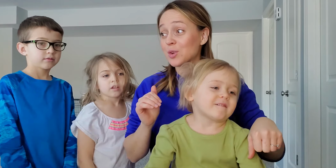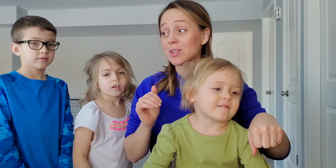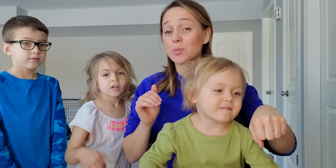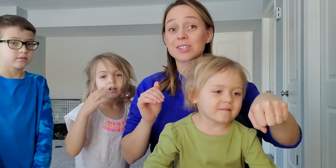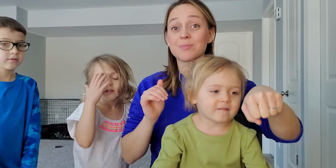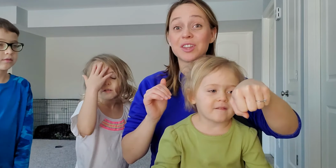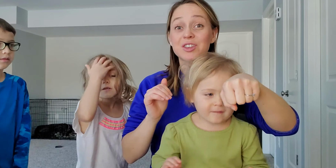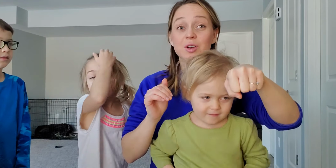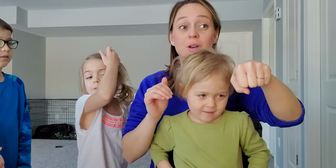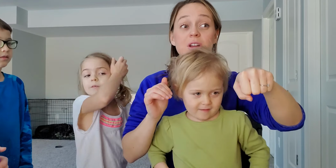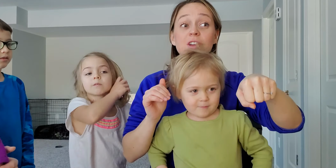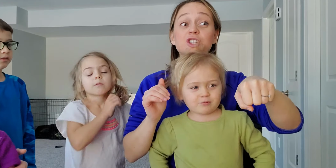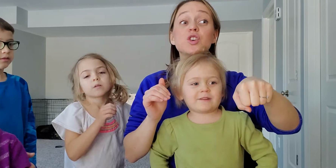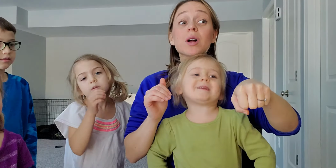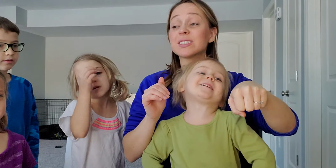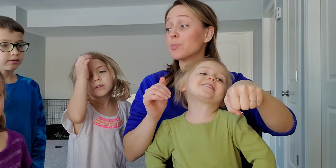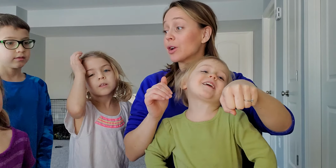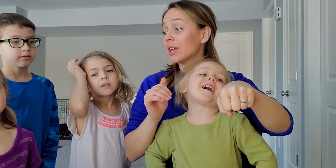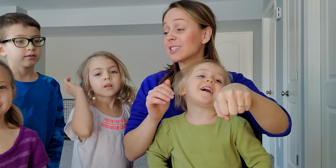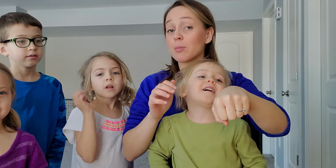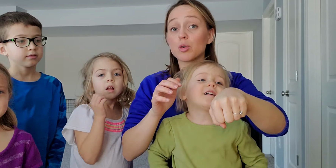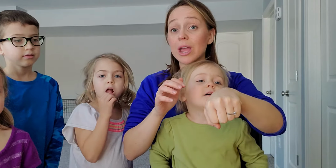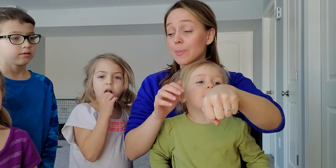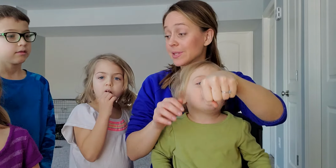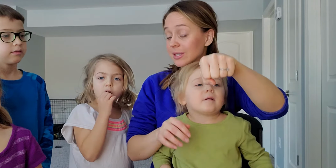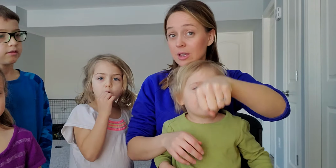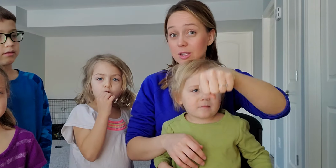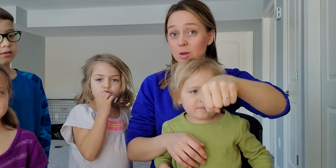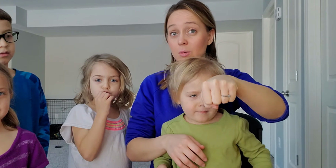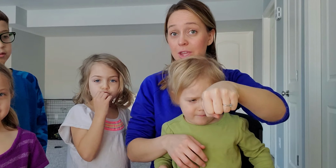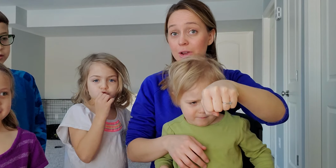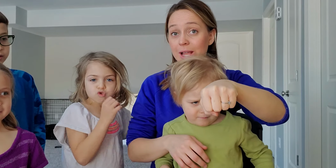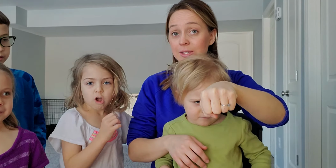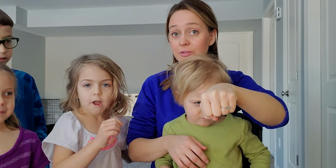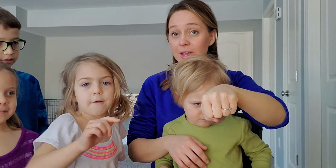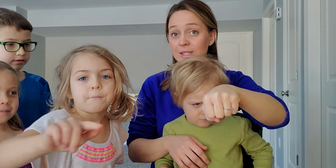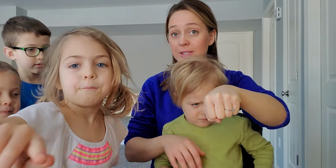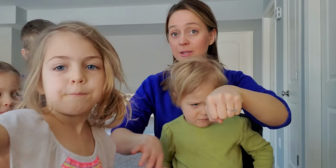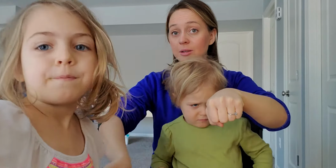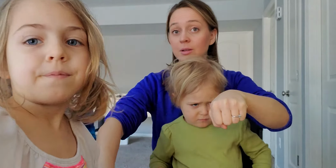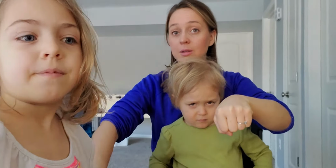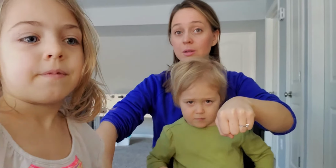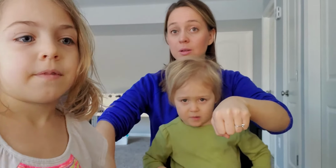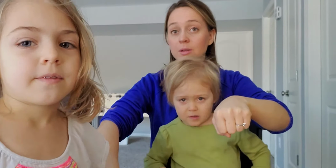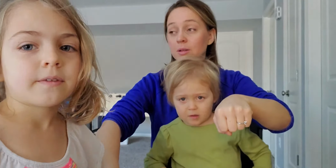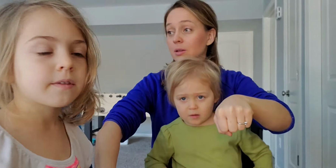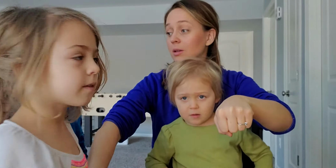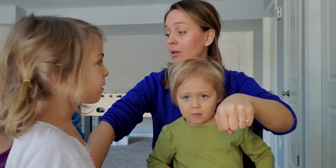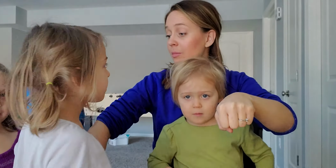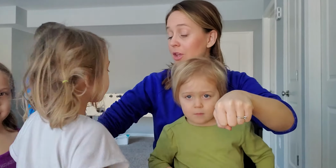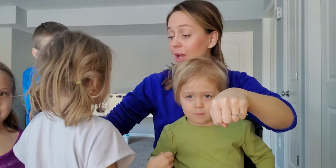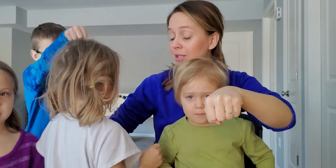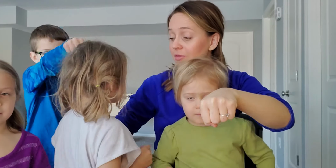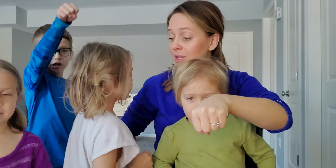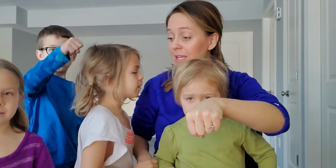to bring something new. She wants to bring some grapes. So make your hand in a fist. Make your hand in a fist like